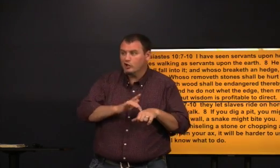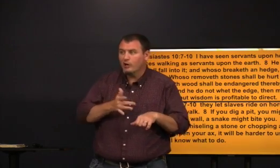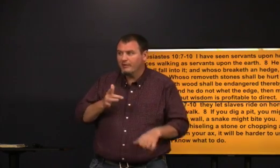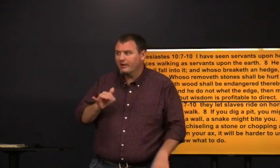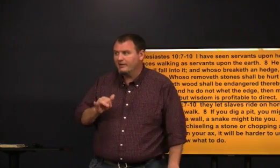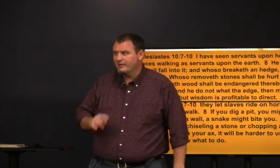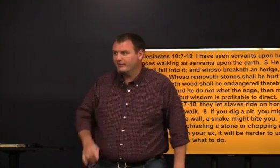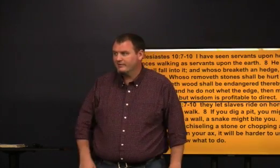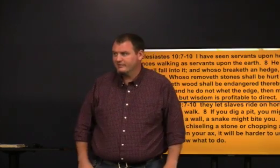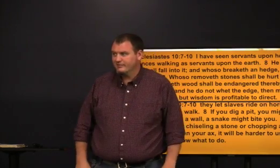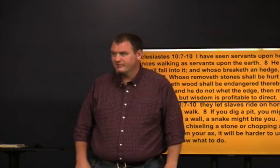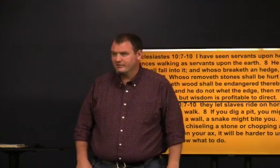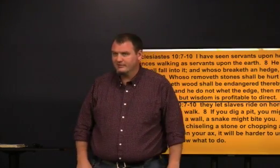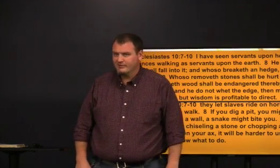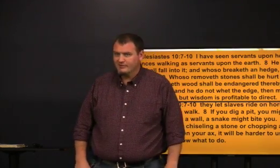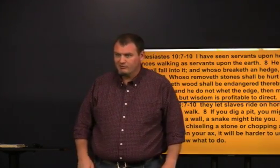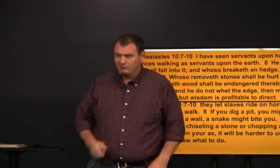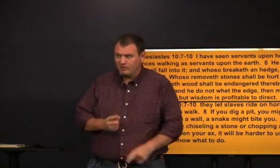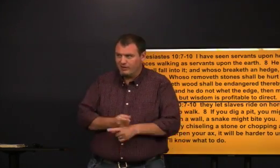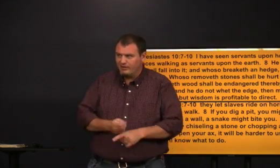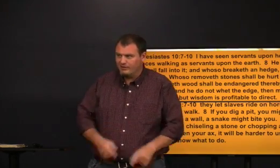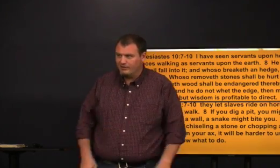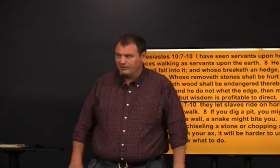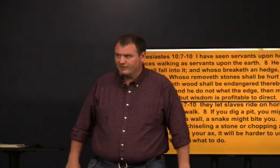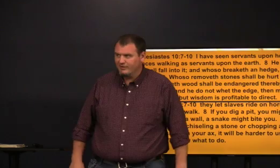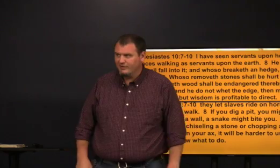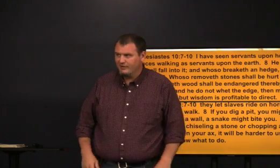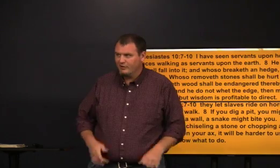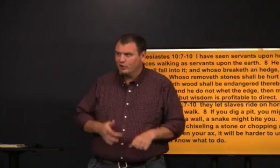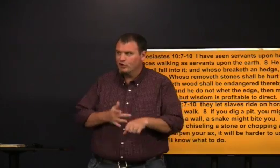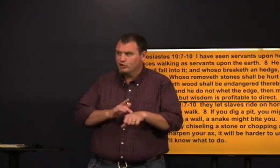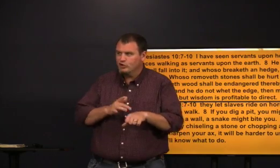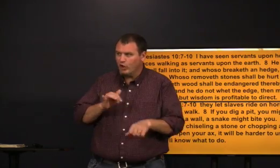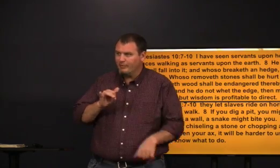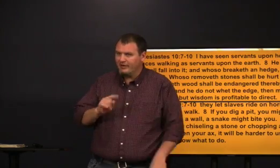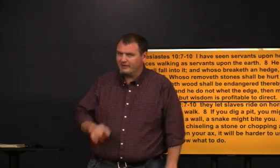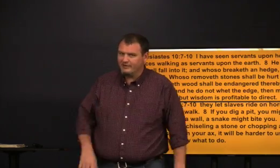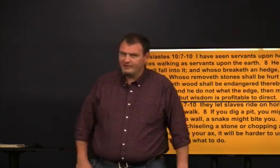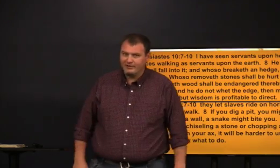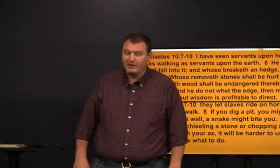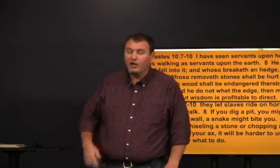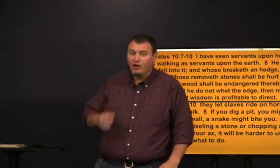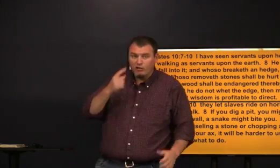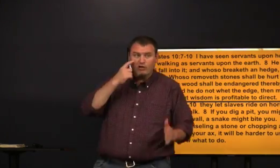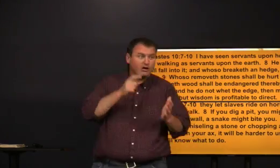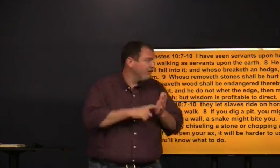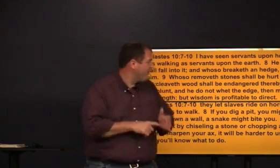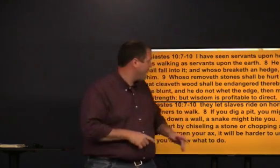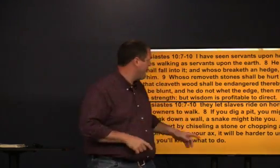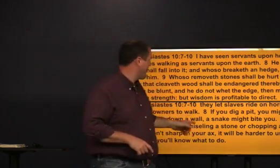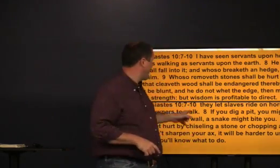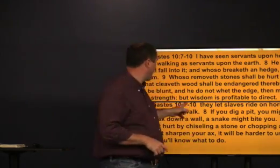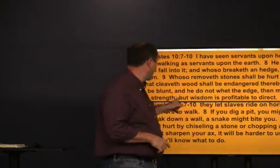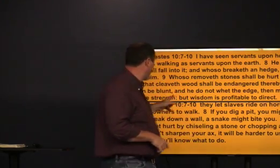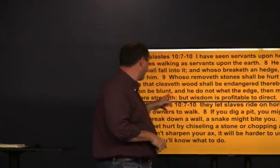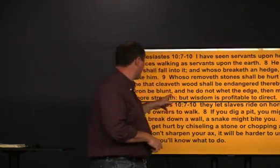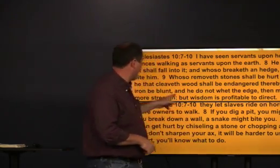Sharpen it. Right? Sharpen it. Look.